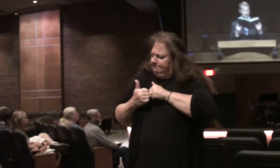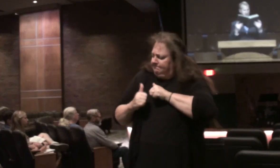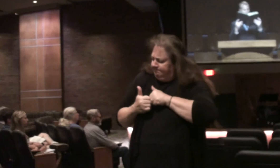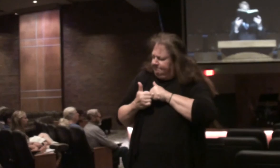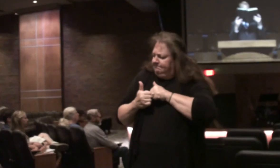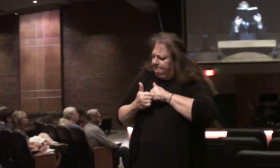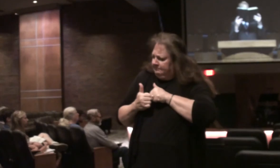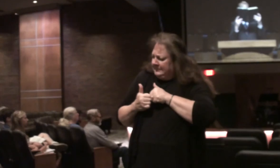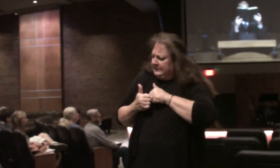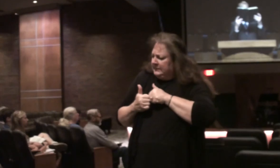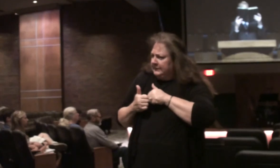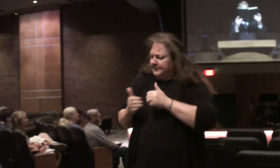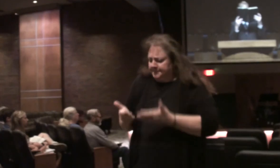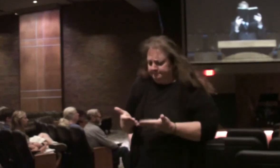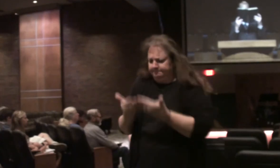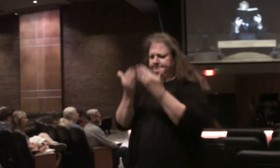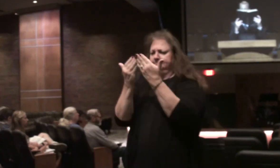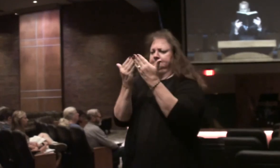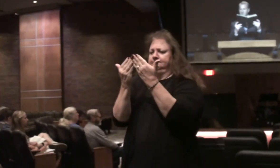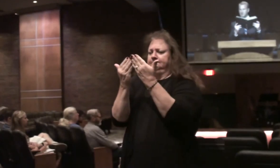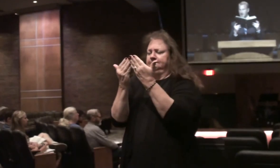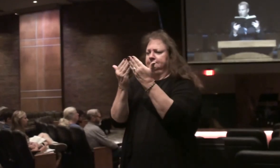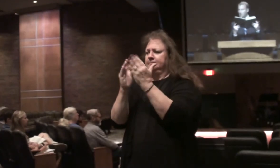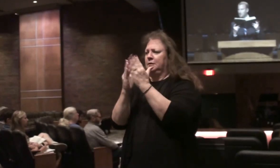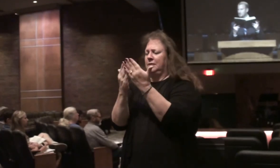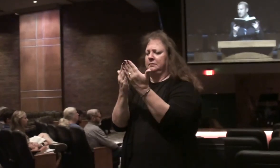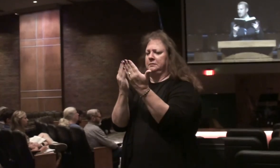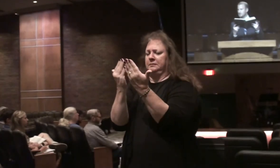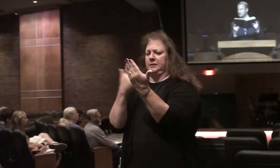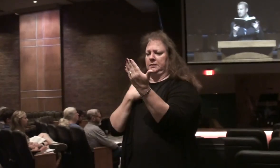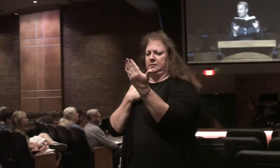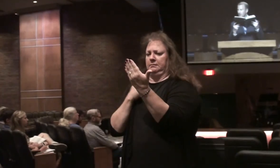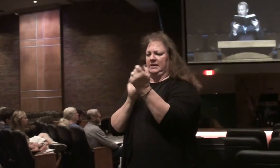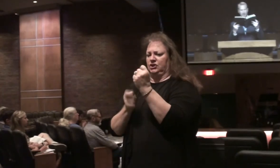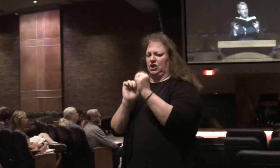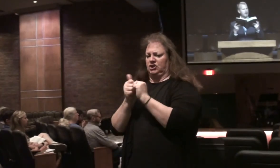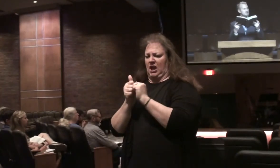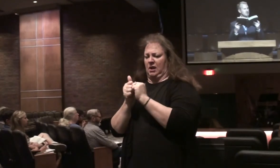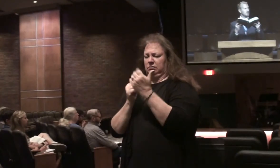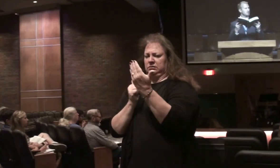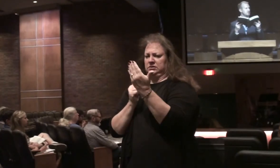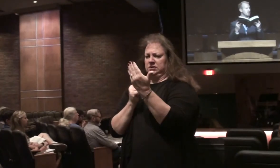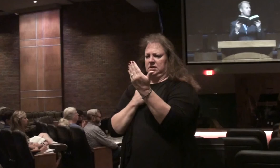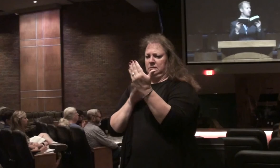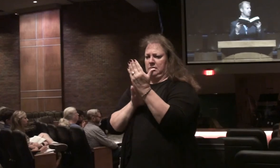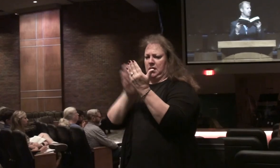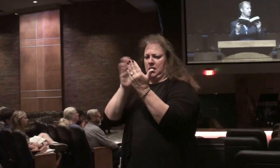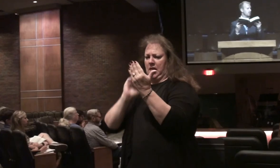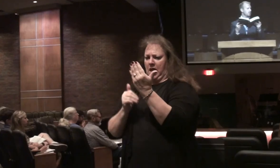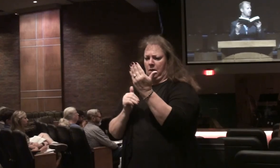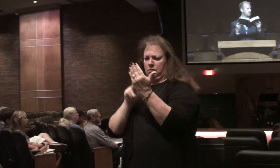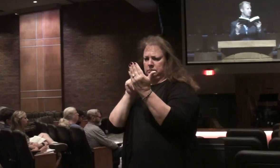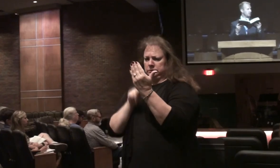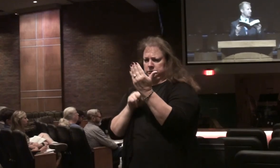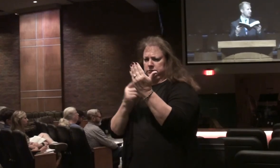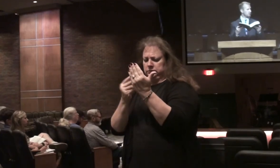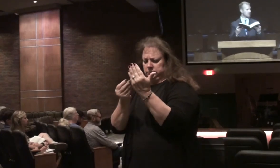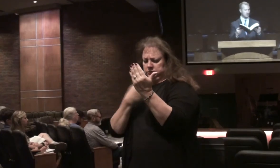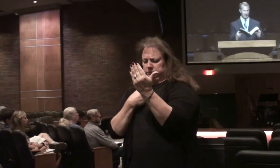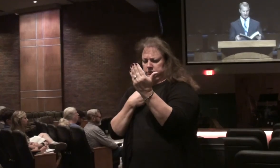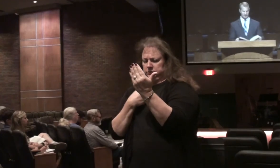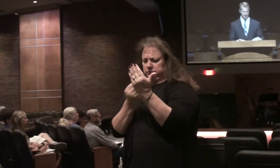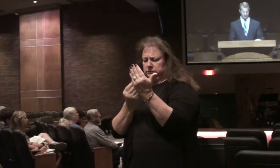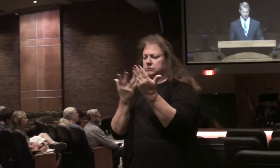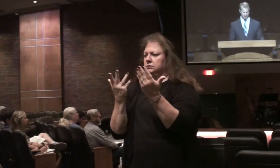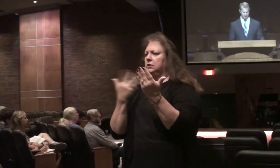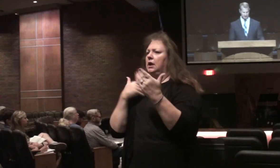us. We hold it up like a mirror to our face and say, how do I need to change? How can I excel still more to please the Lord and